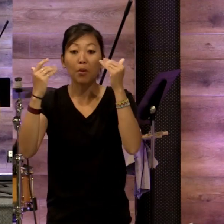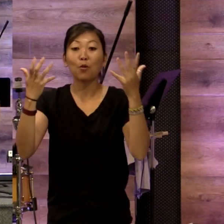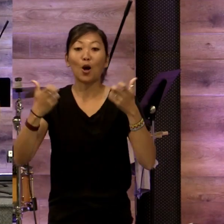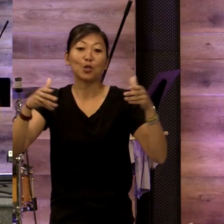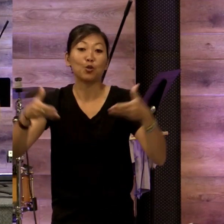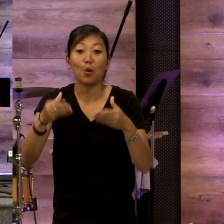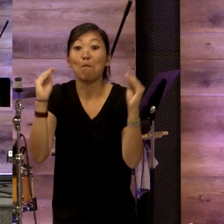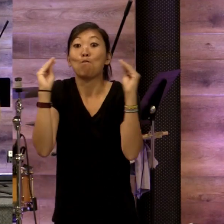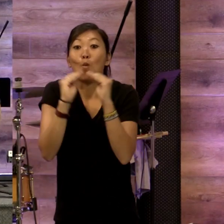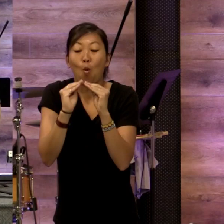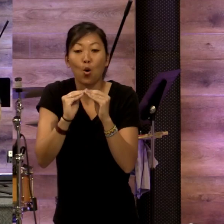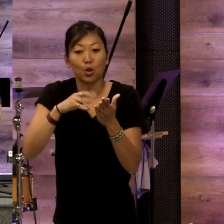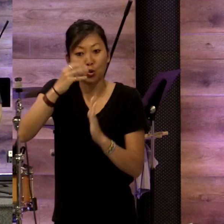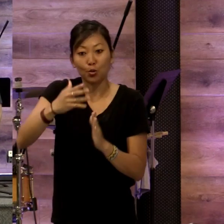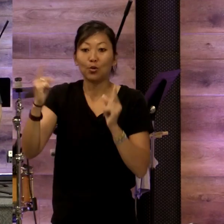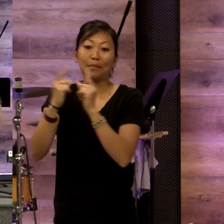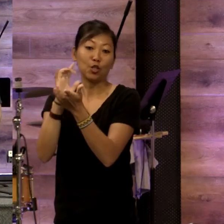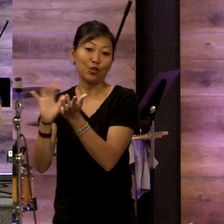So, yeah.